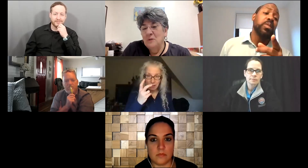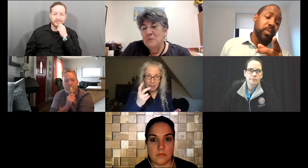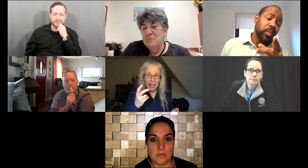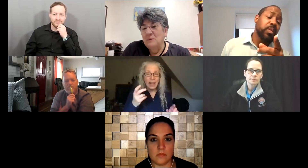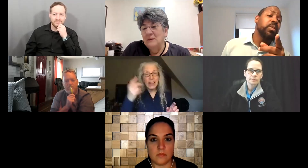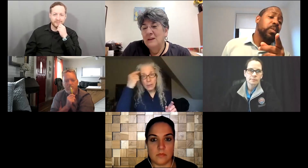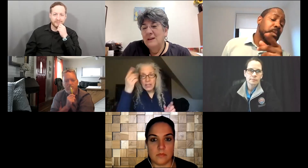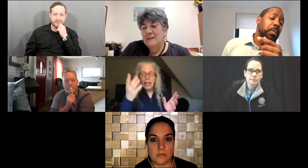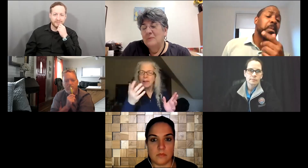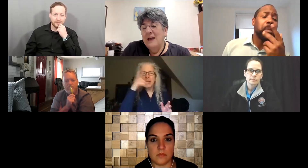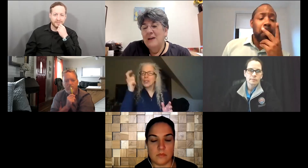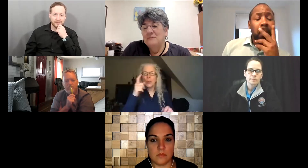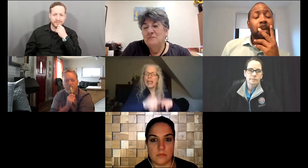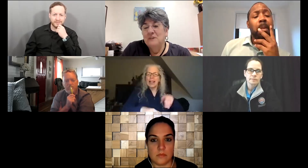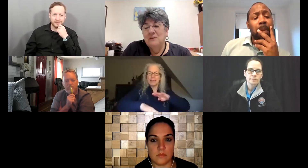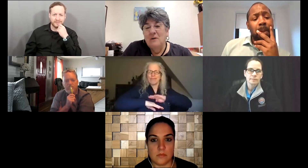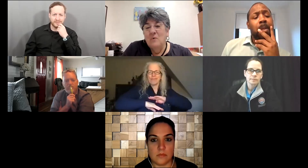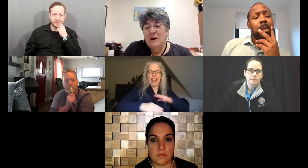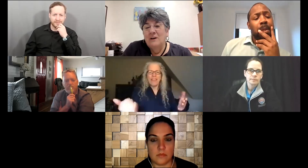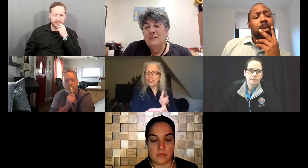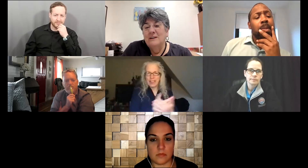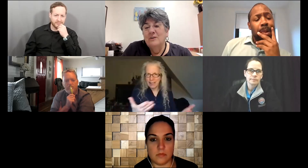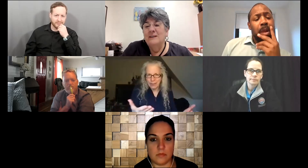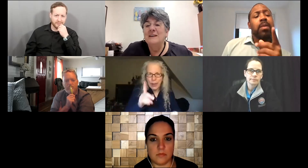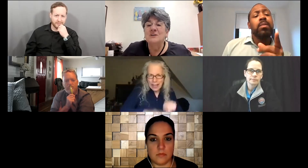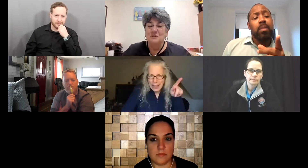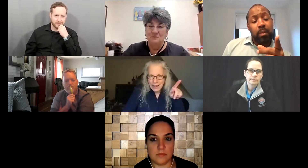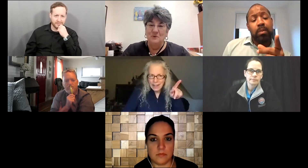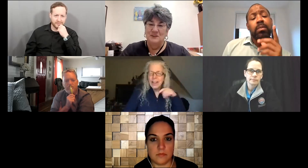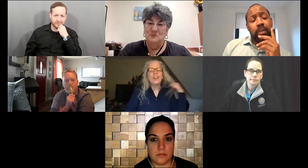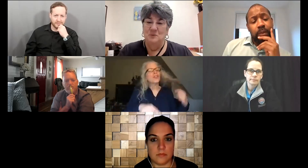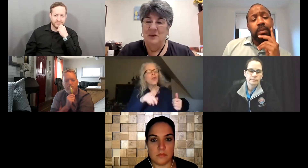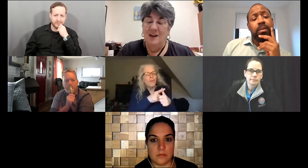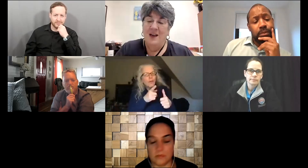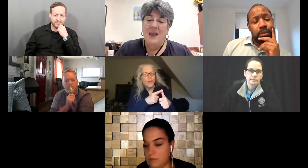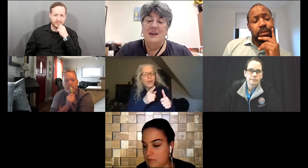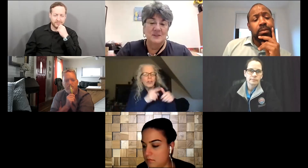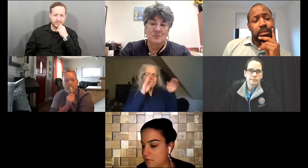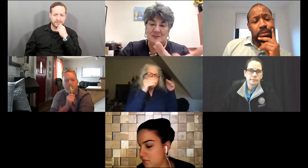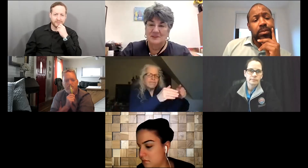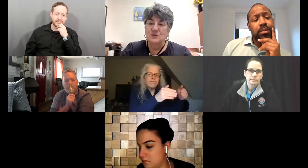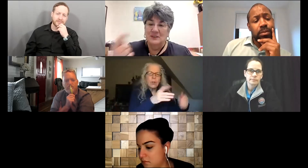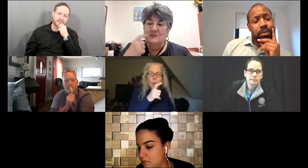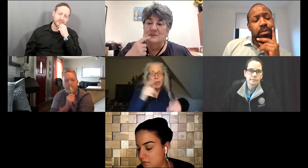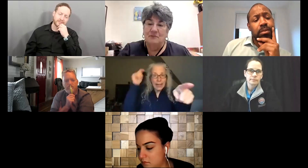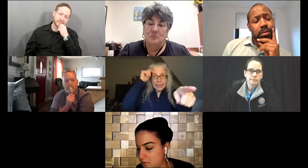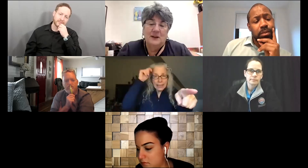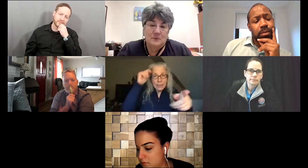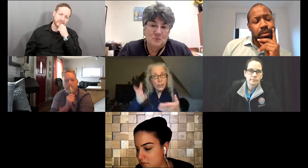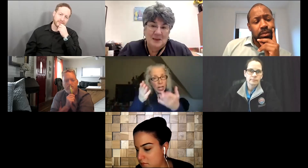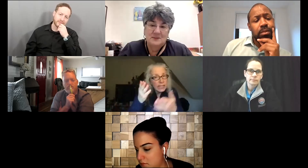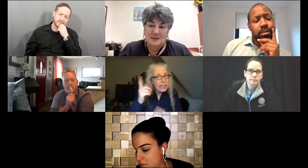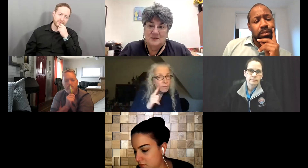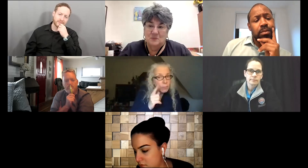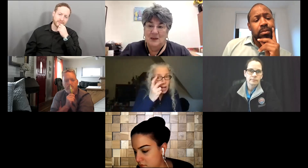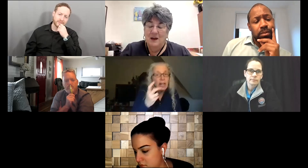to all people. We have to figure out what our initial focus would be. And Tim had suggested deafblind, which